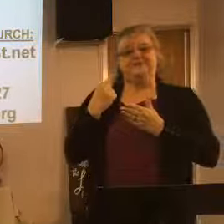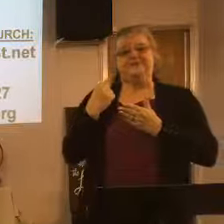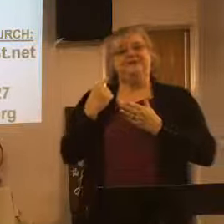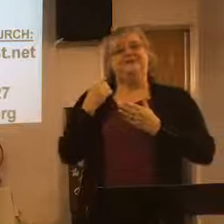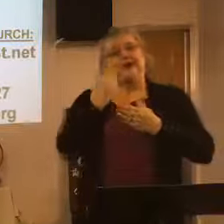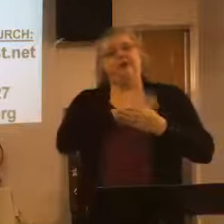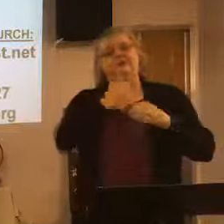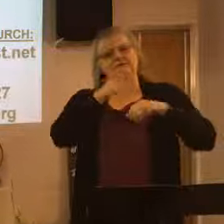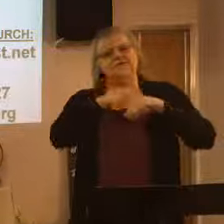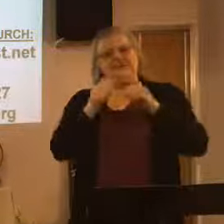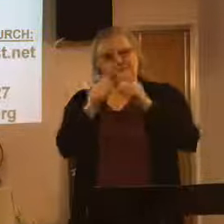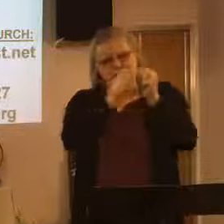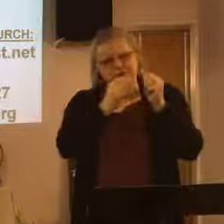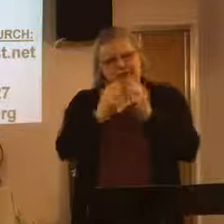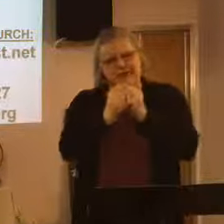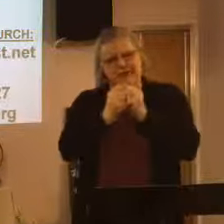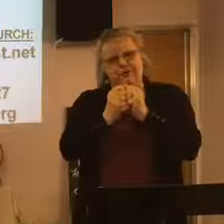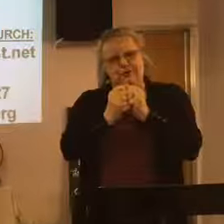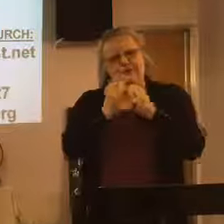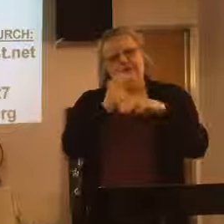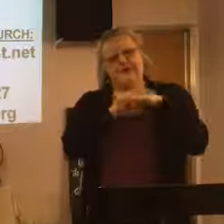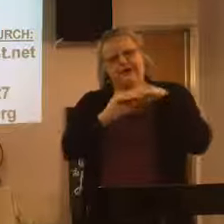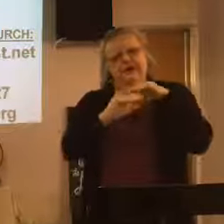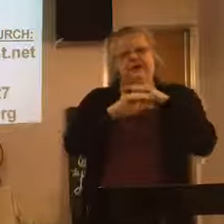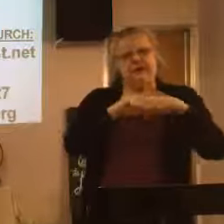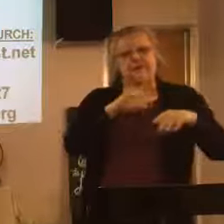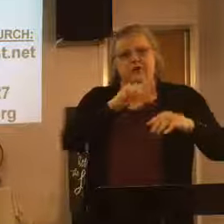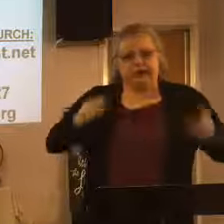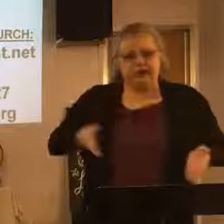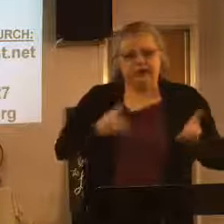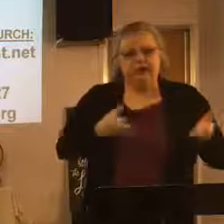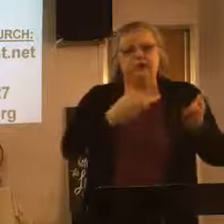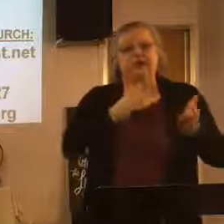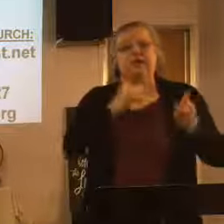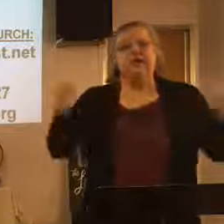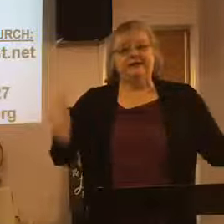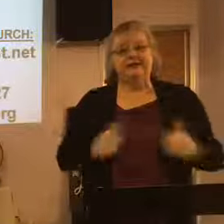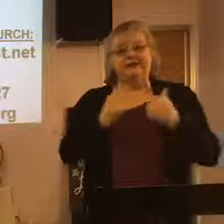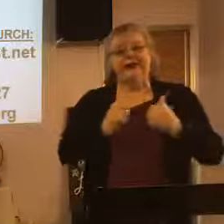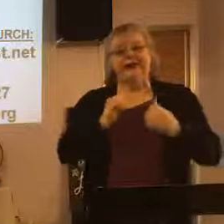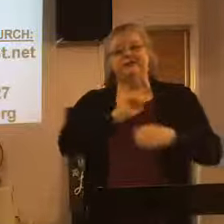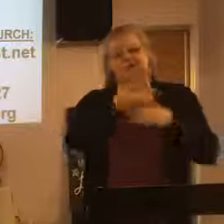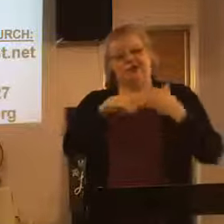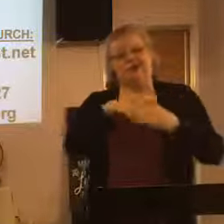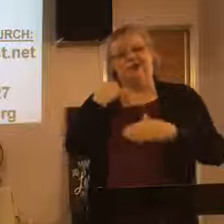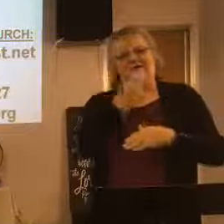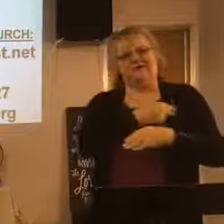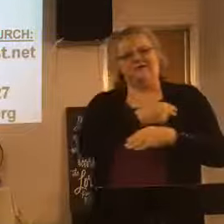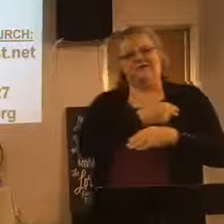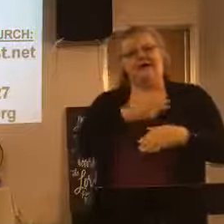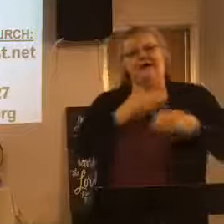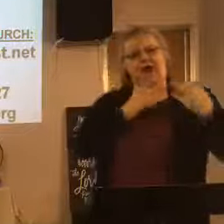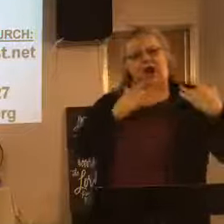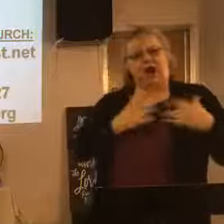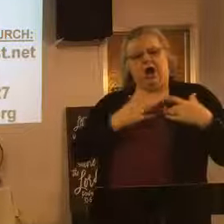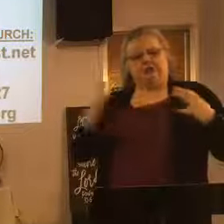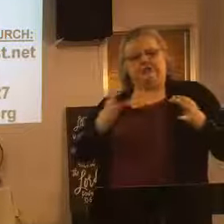time together would be a comfort, an encouragement, and a challenge to us all. So let's join our hearts together in